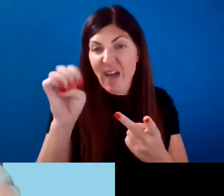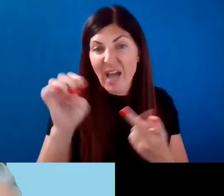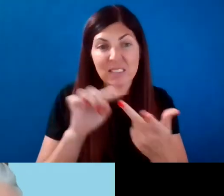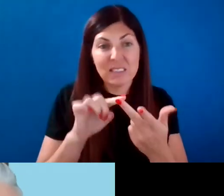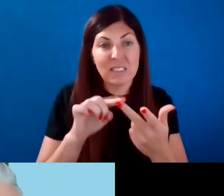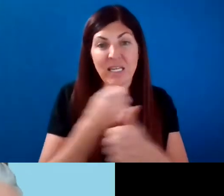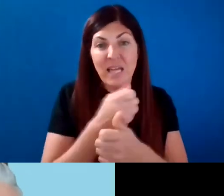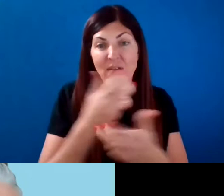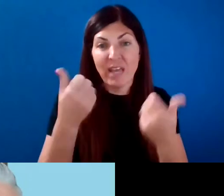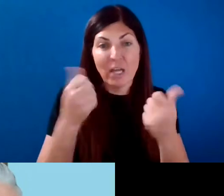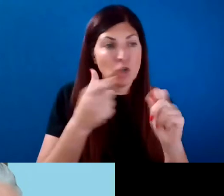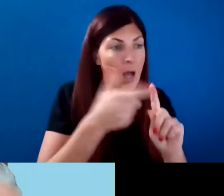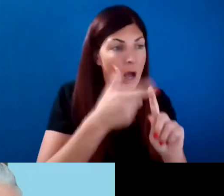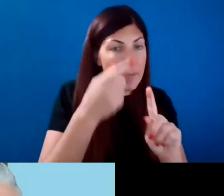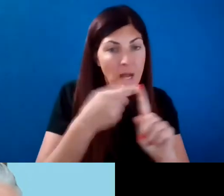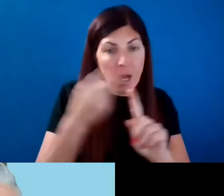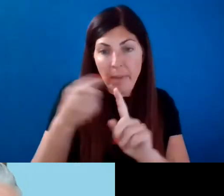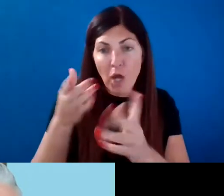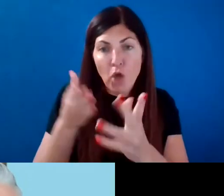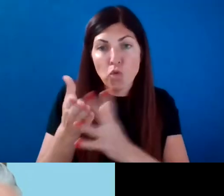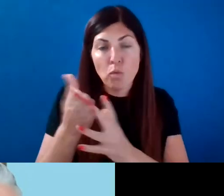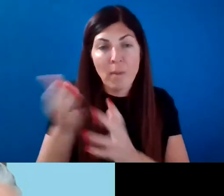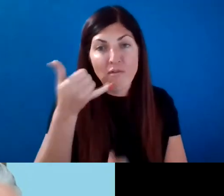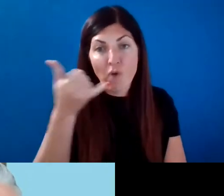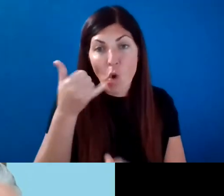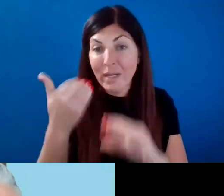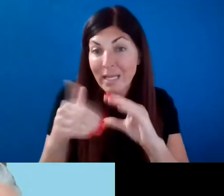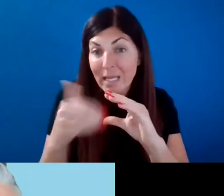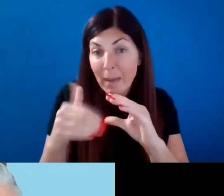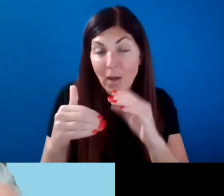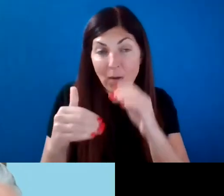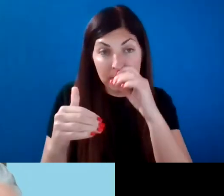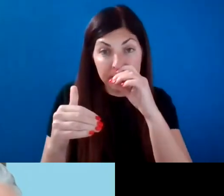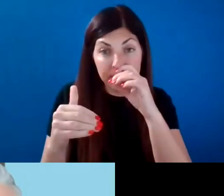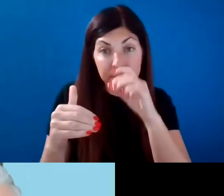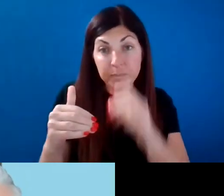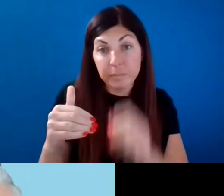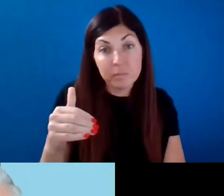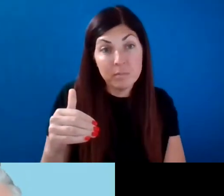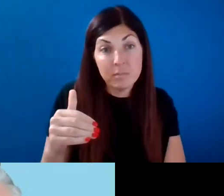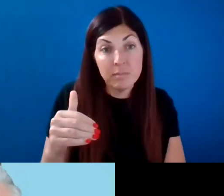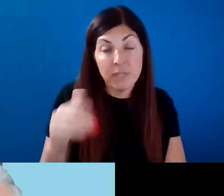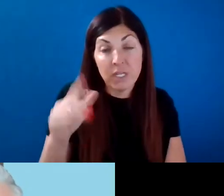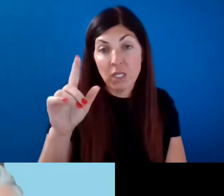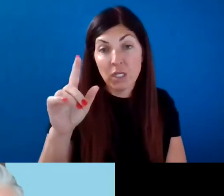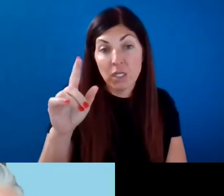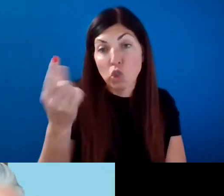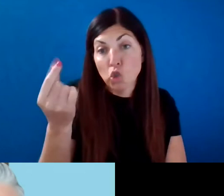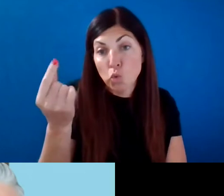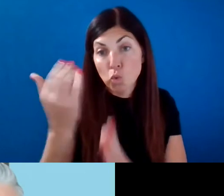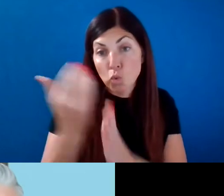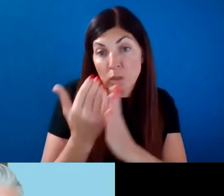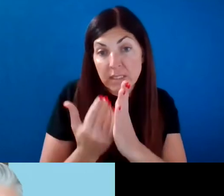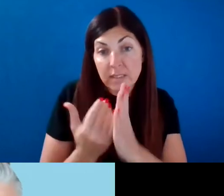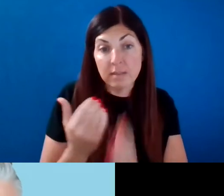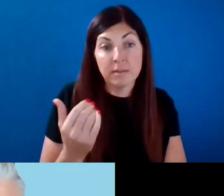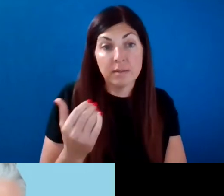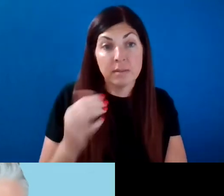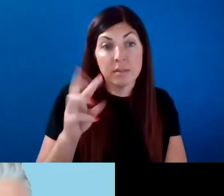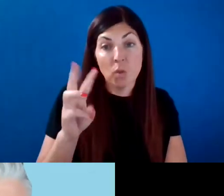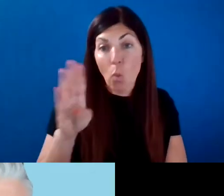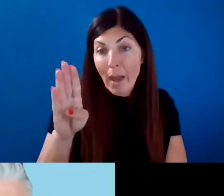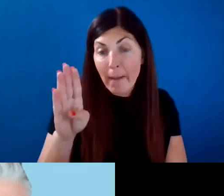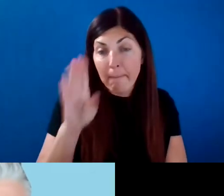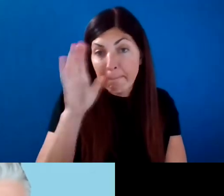to automate through my phone. I do my emails and to-do lists and web